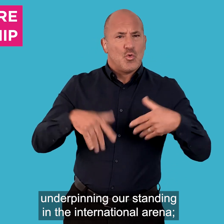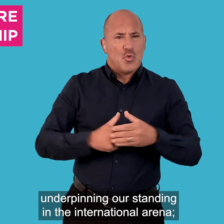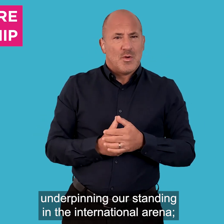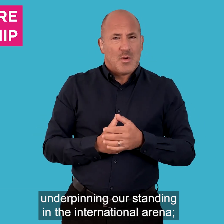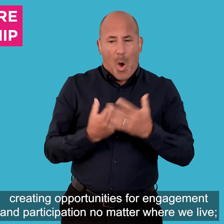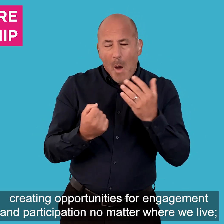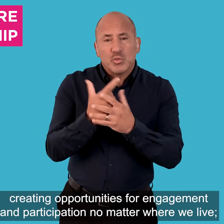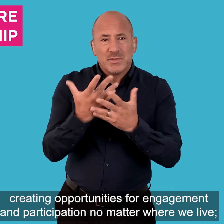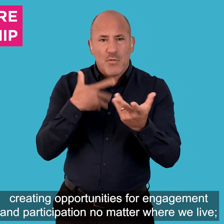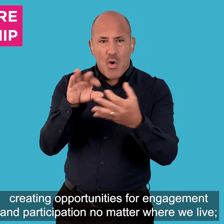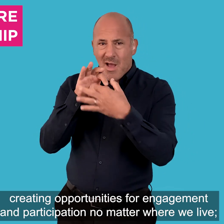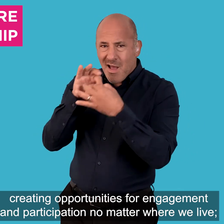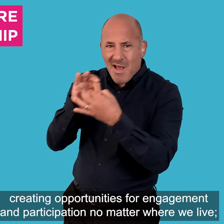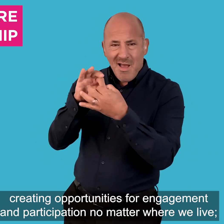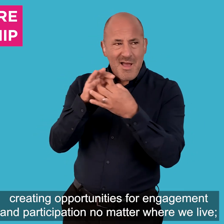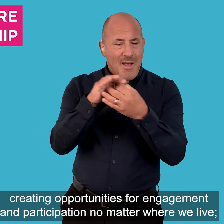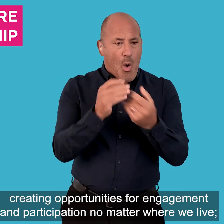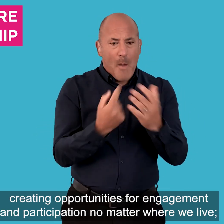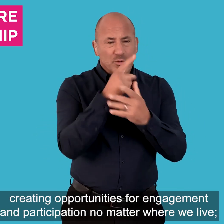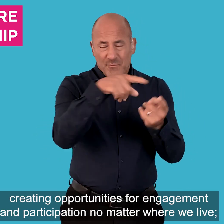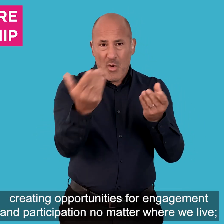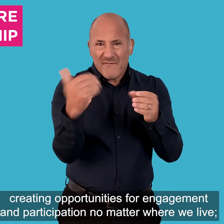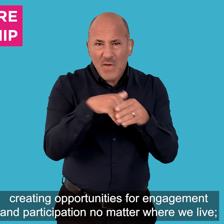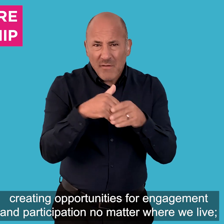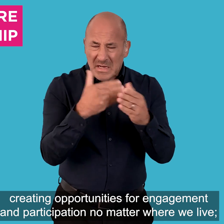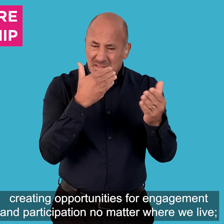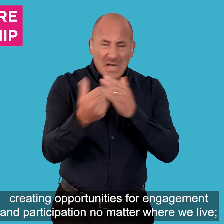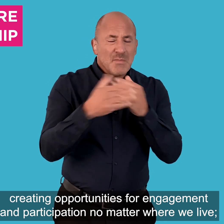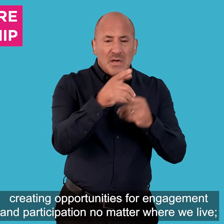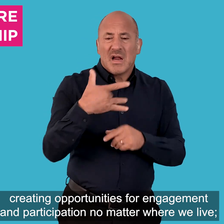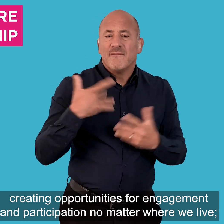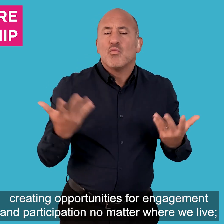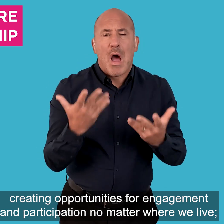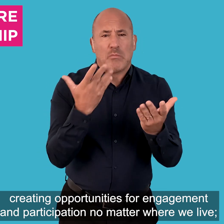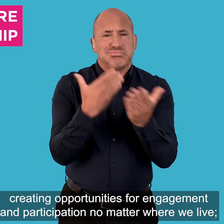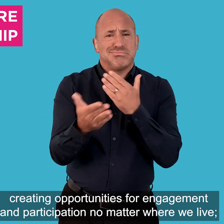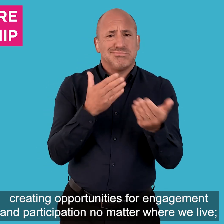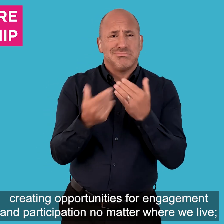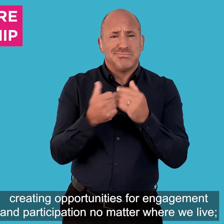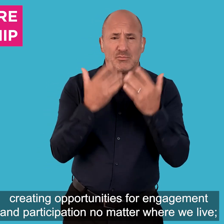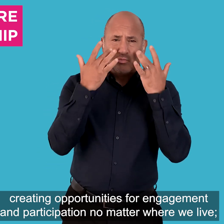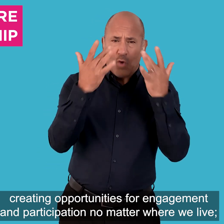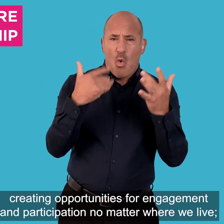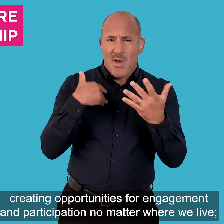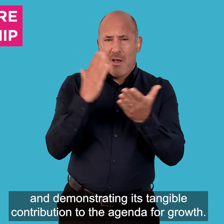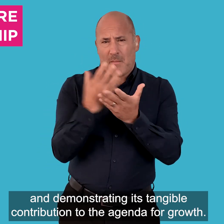arena, creating opportunities for engagement and participation no matter where we live,